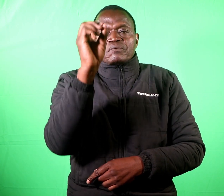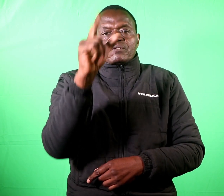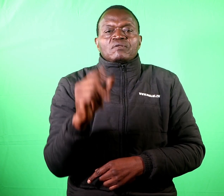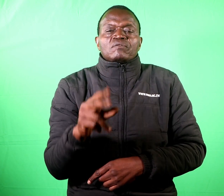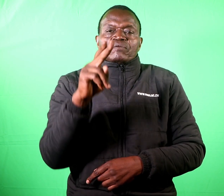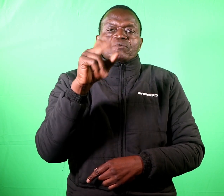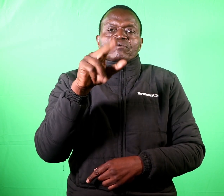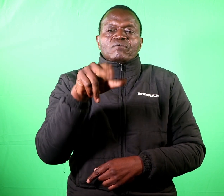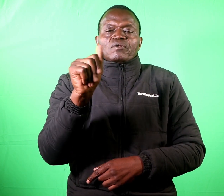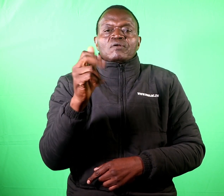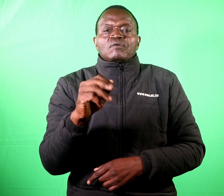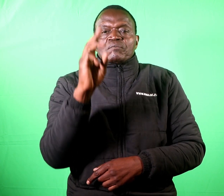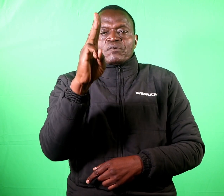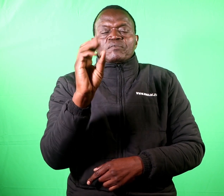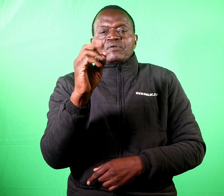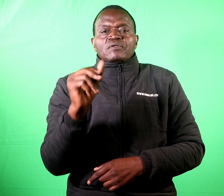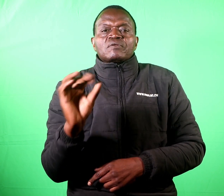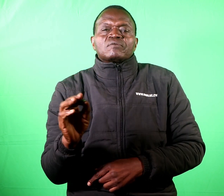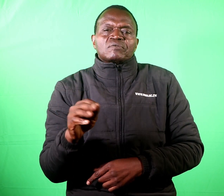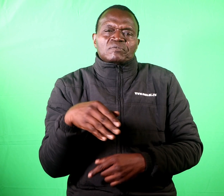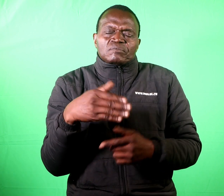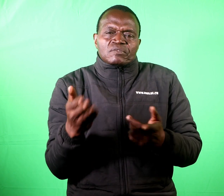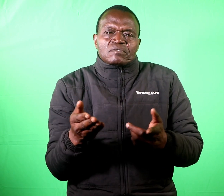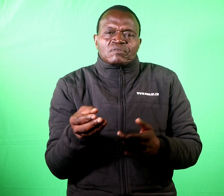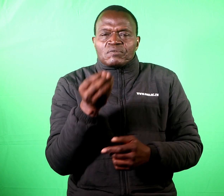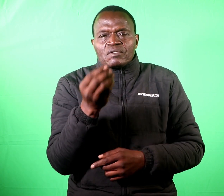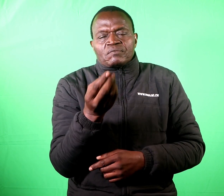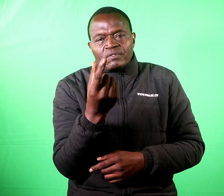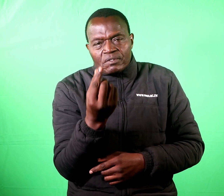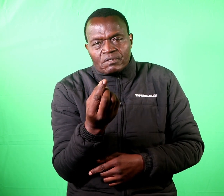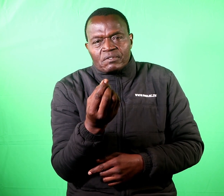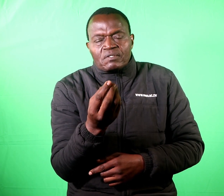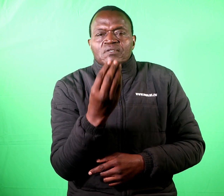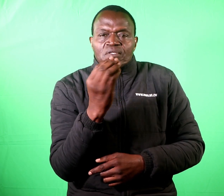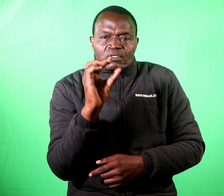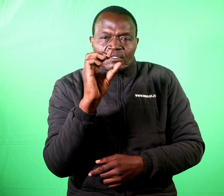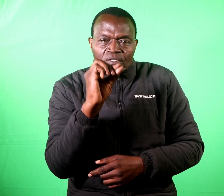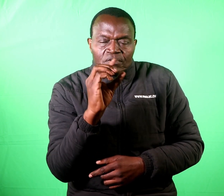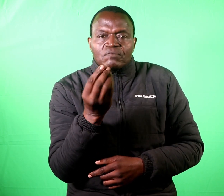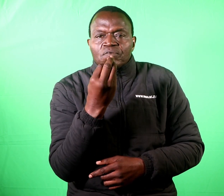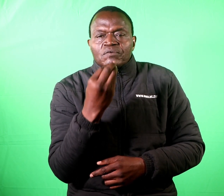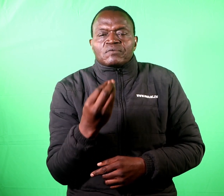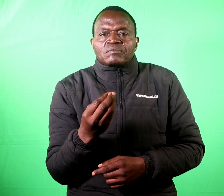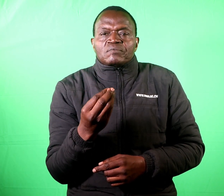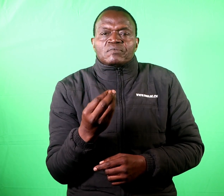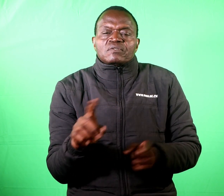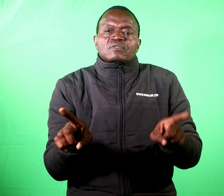population is projected to be food insecure. This translates to